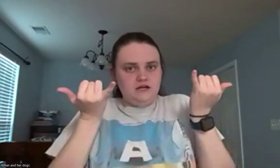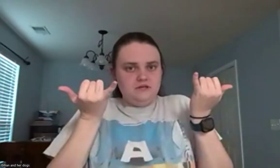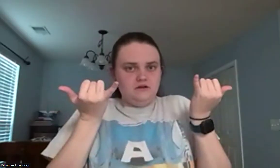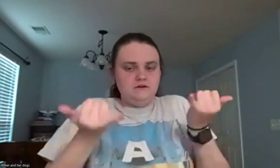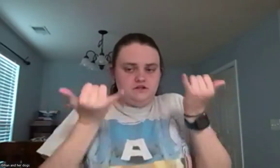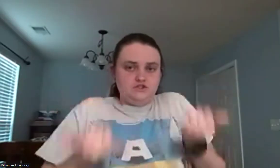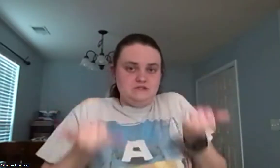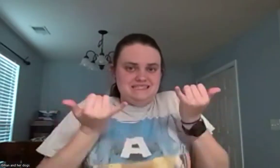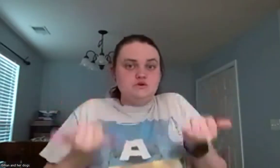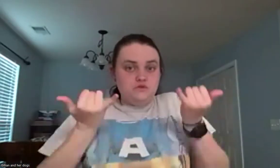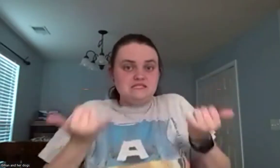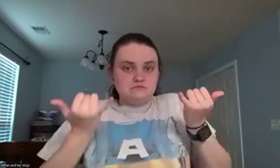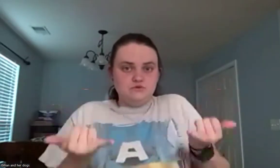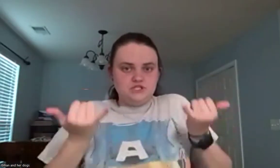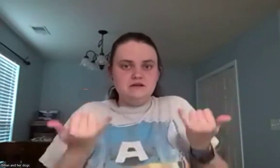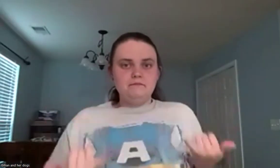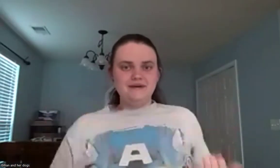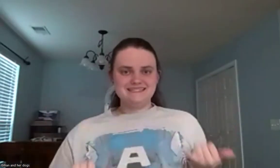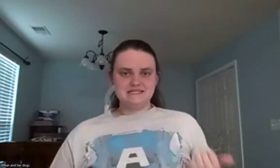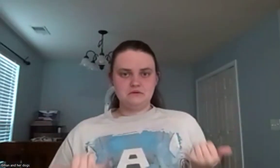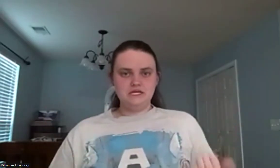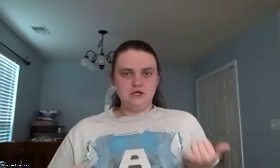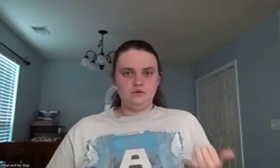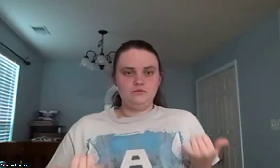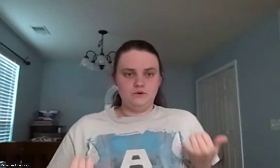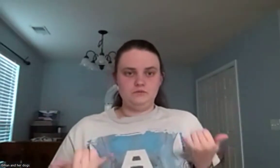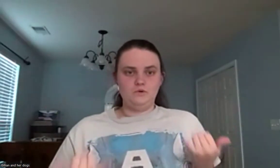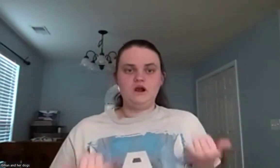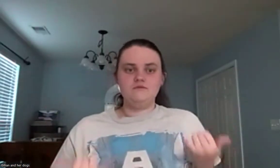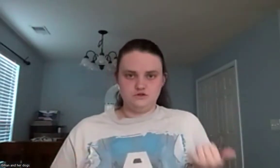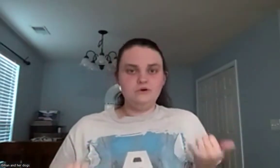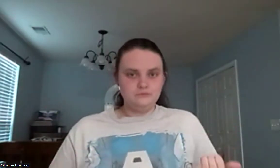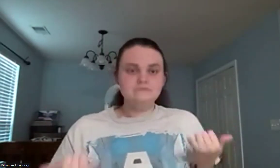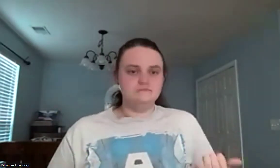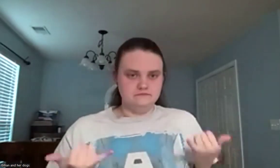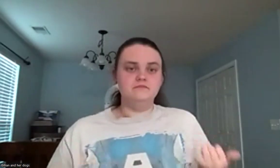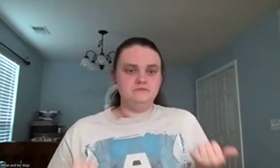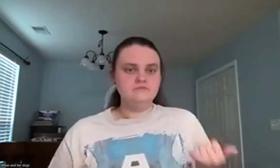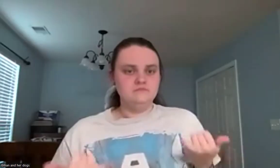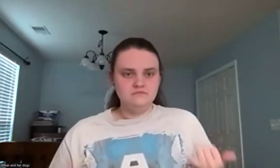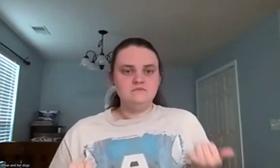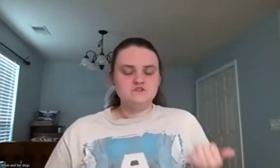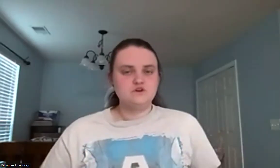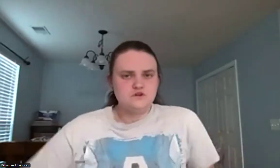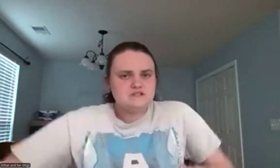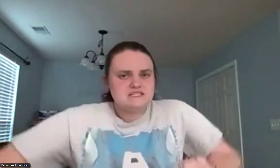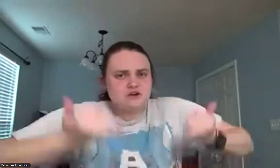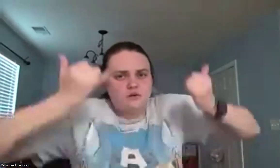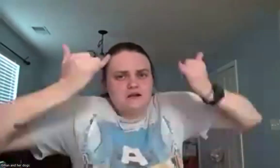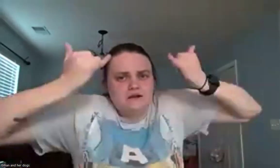here. So it's still this motion, but it's down here where you're more comfortable. So if you're sitting there going,